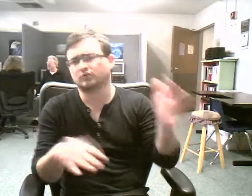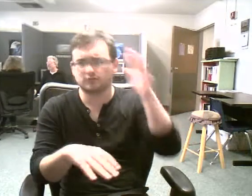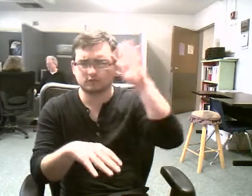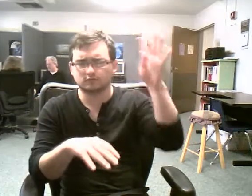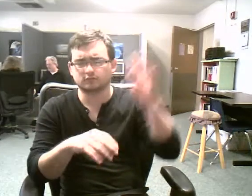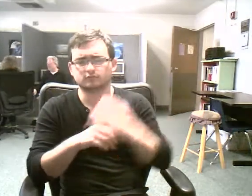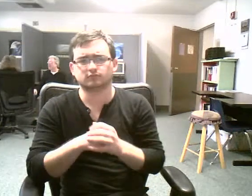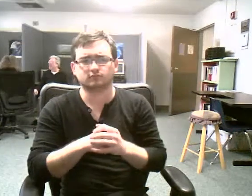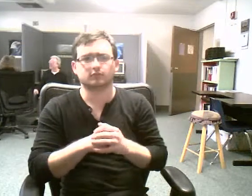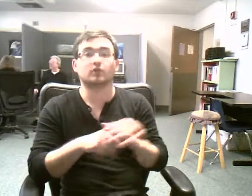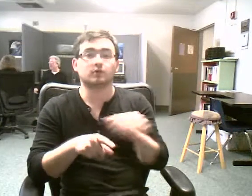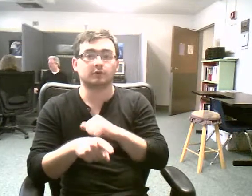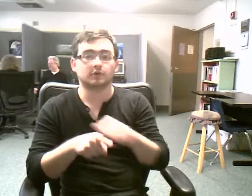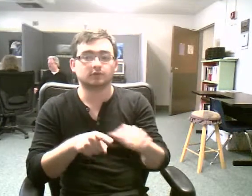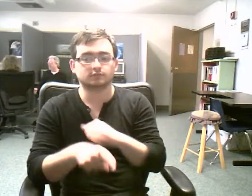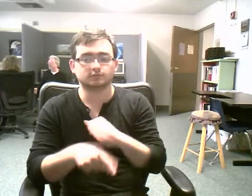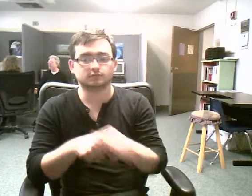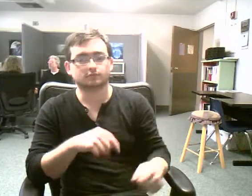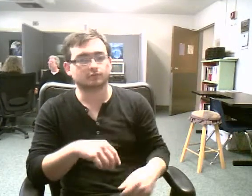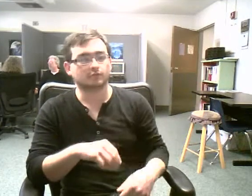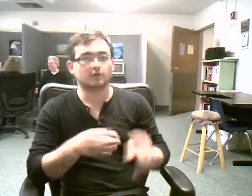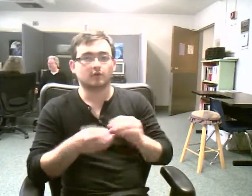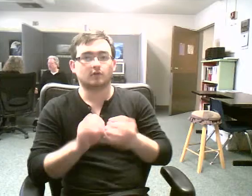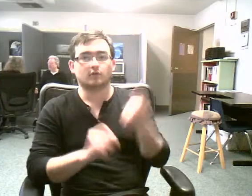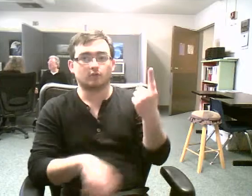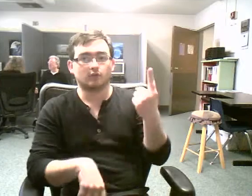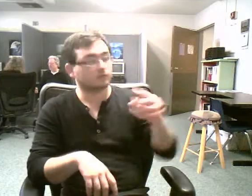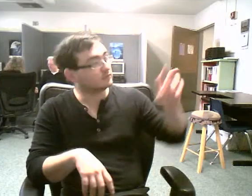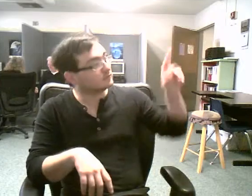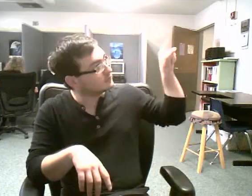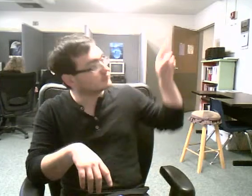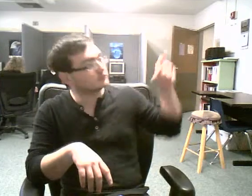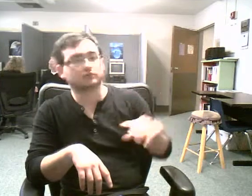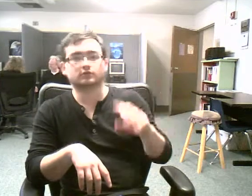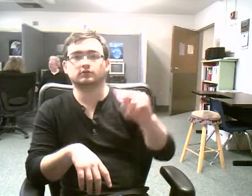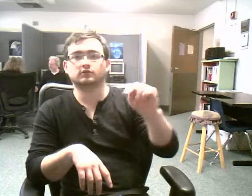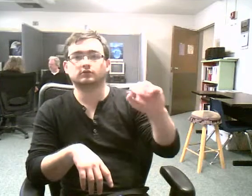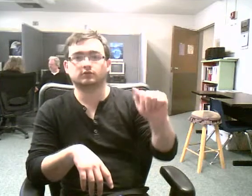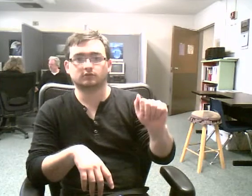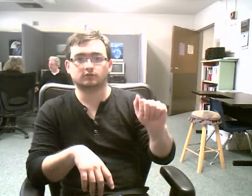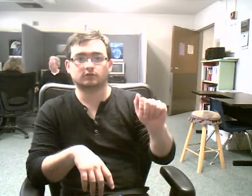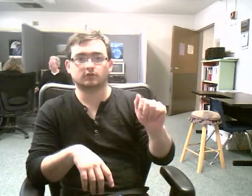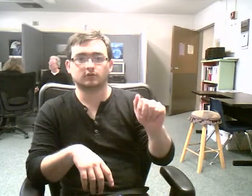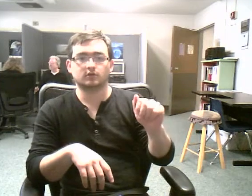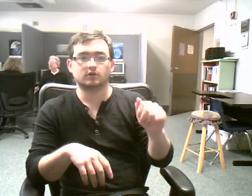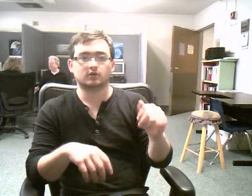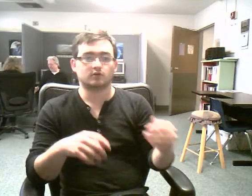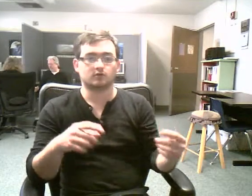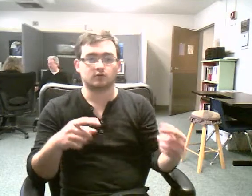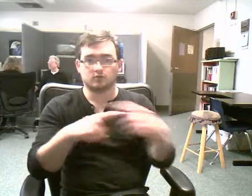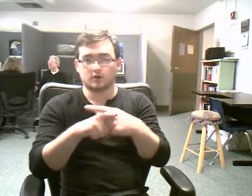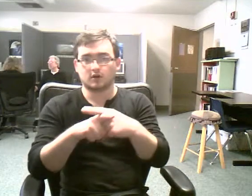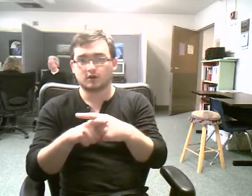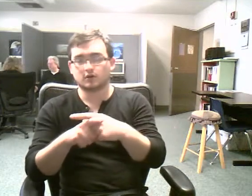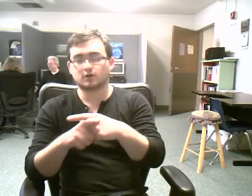Let's practice. Sodium reacts with chlorine gas. See if you can write and balance this equation. Predict the products.